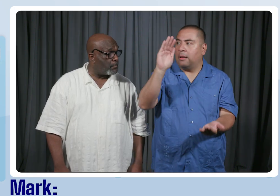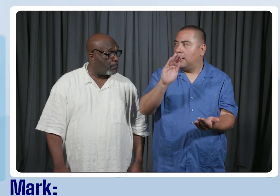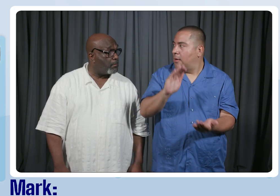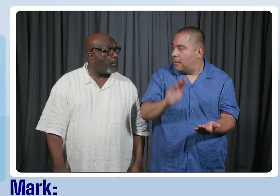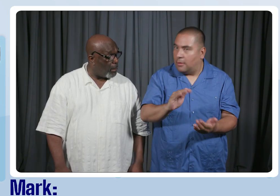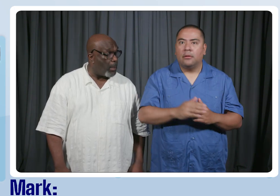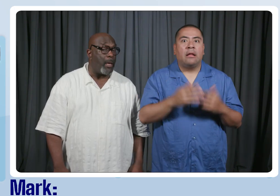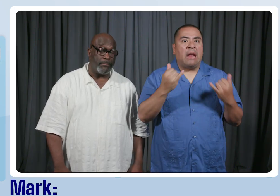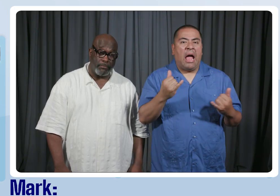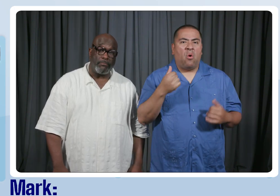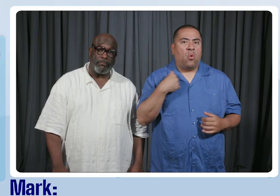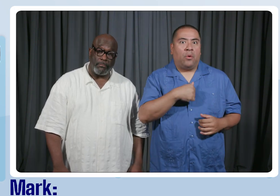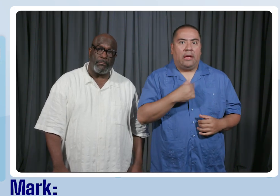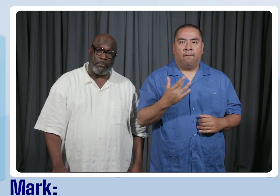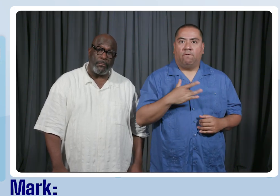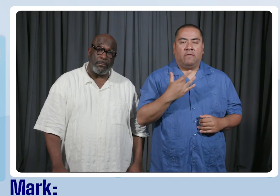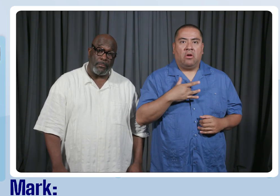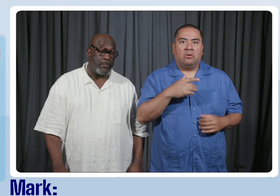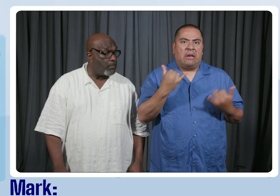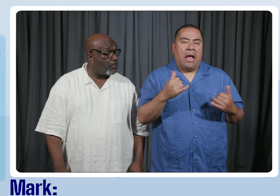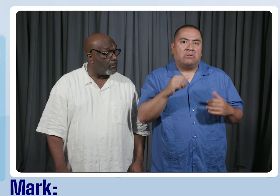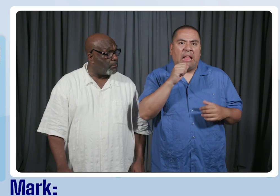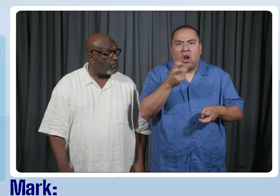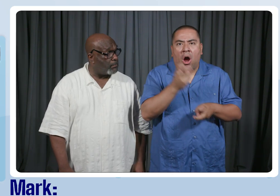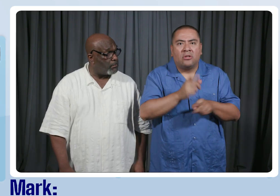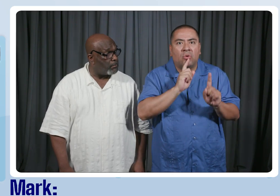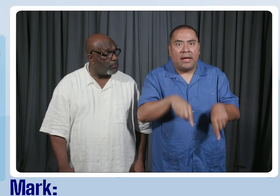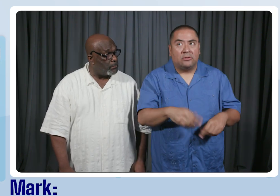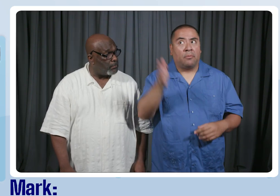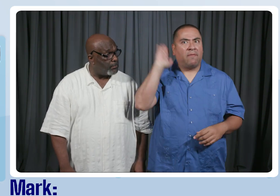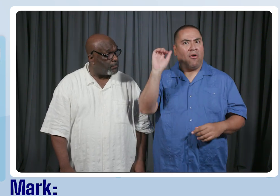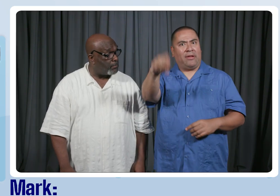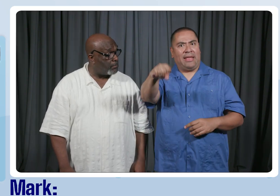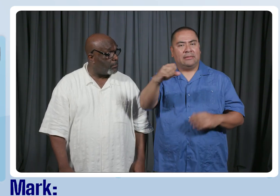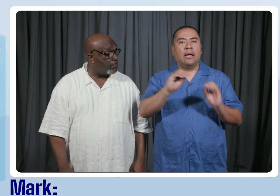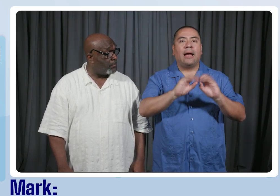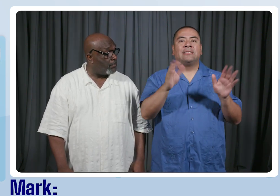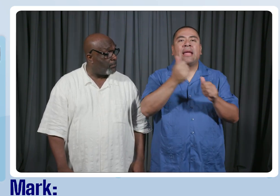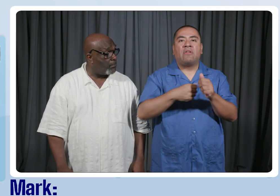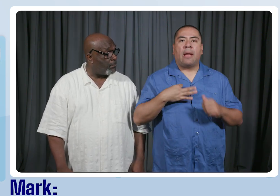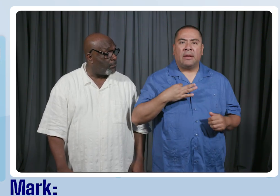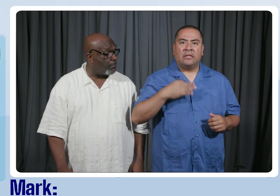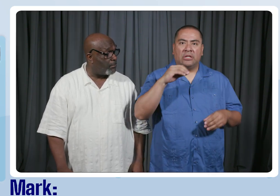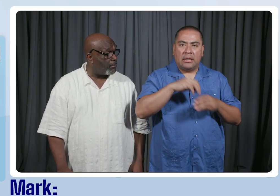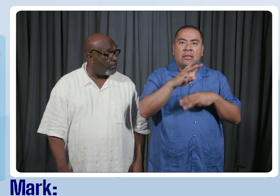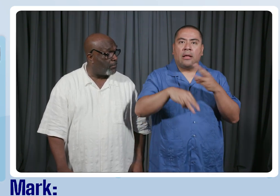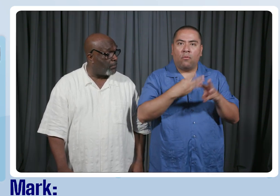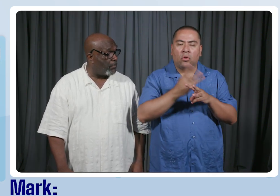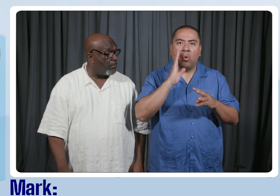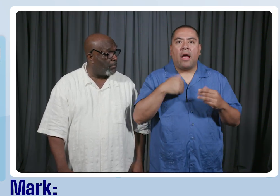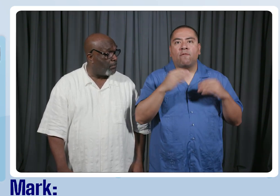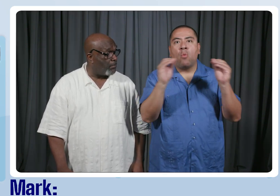where we don't feel like it's that hard to answer anymore. Obviously, every application in the world is going to have accompanying